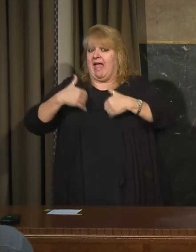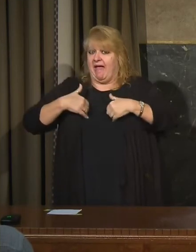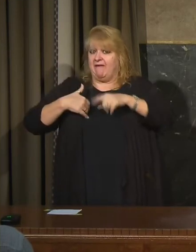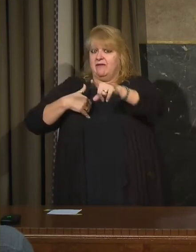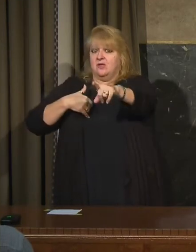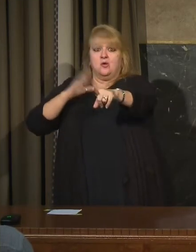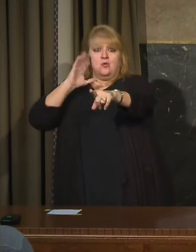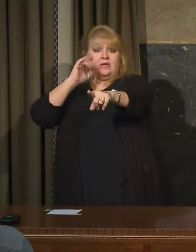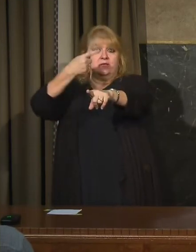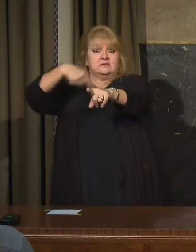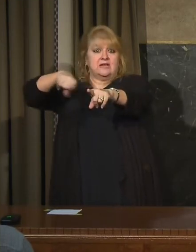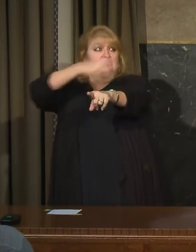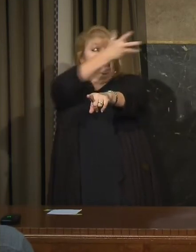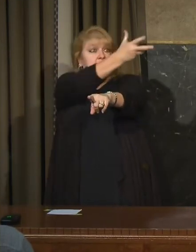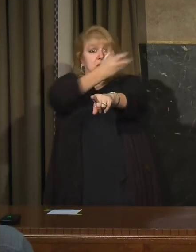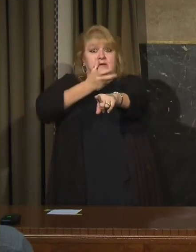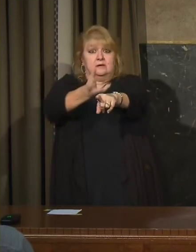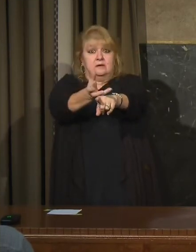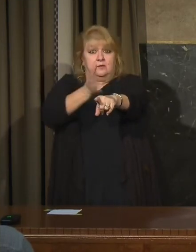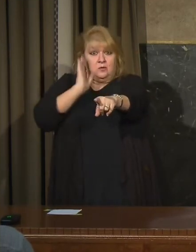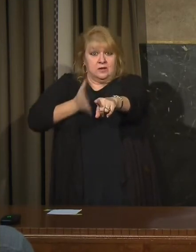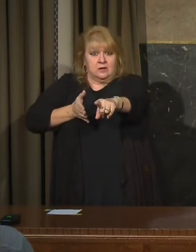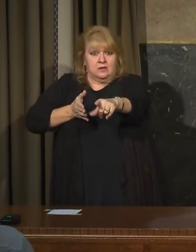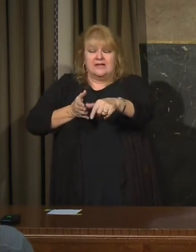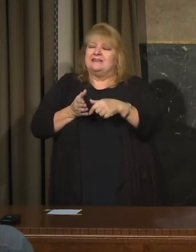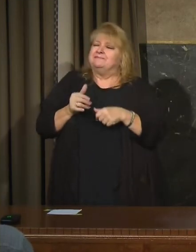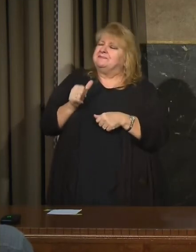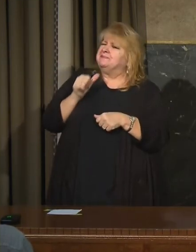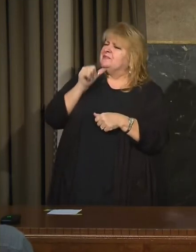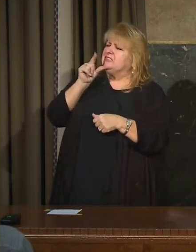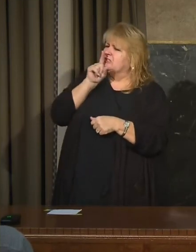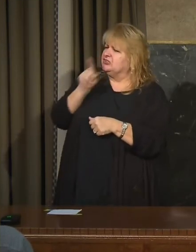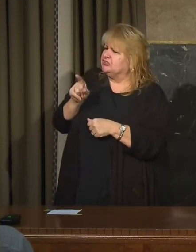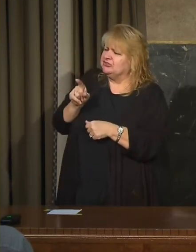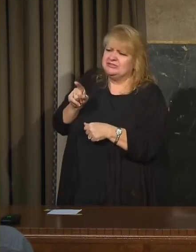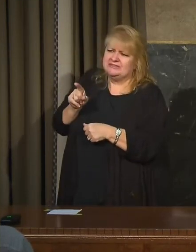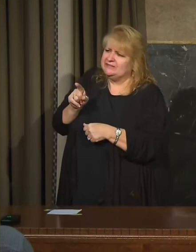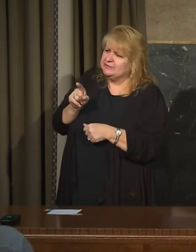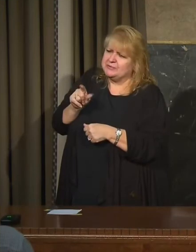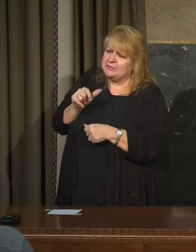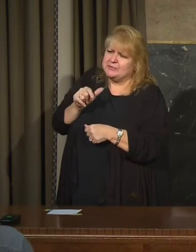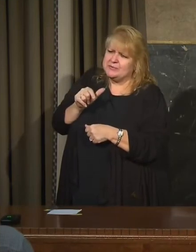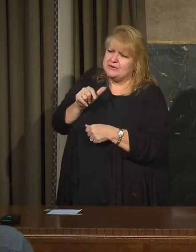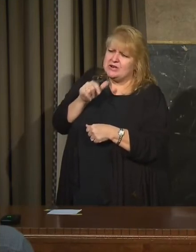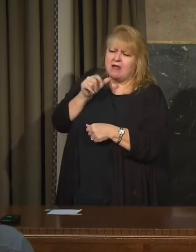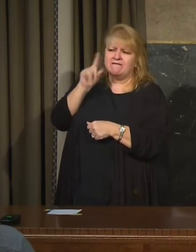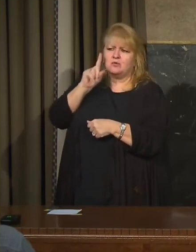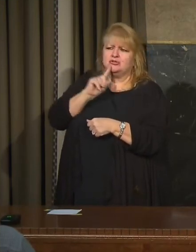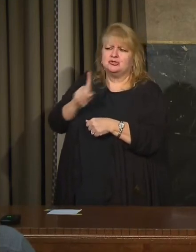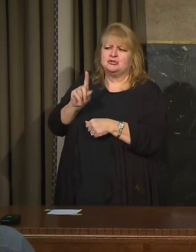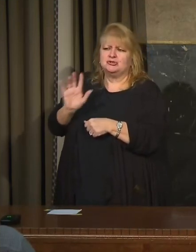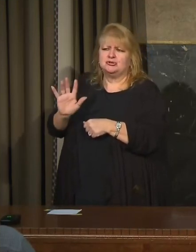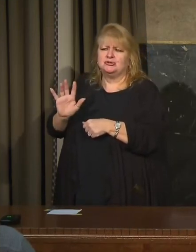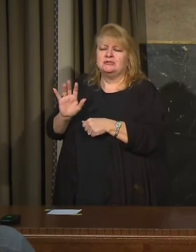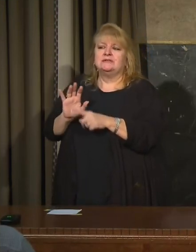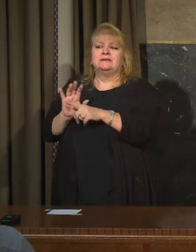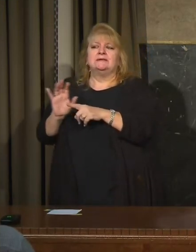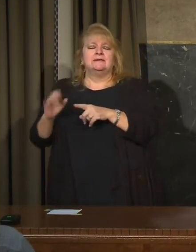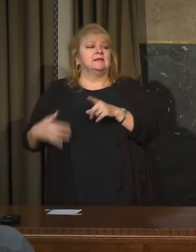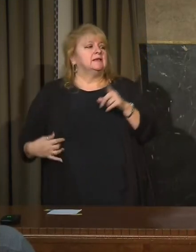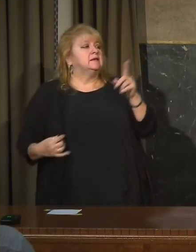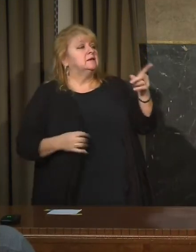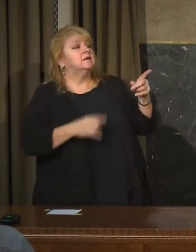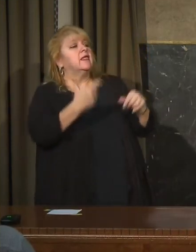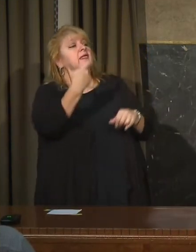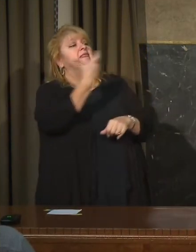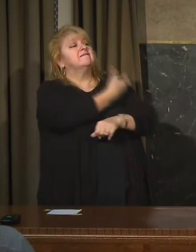to, but that's far from an assurance right now. Yeah. Yeah, Melinda. In terms of the vaccine numbers